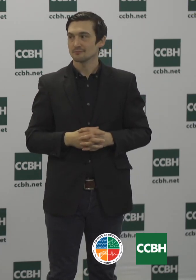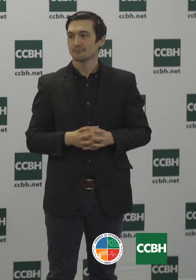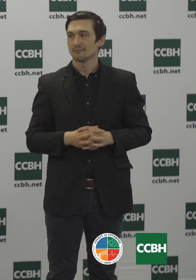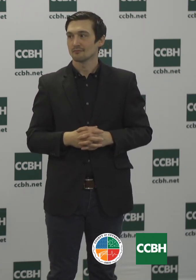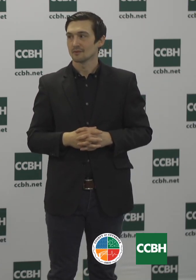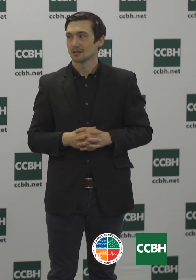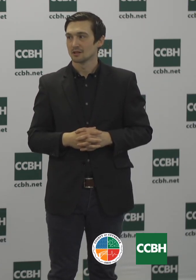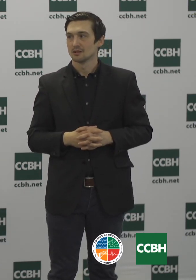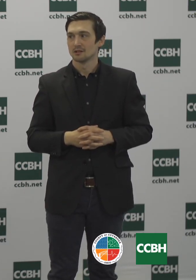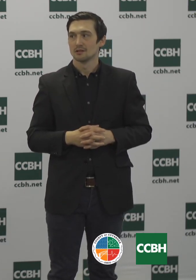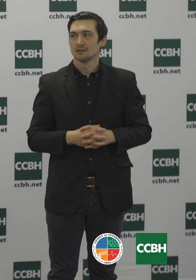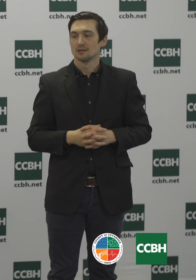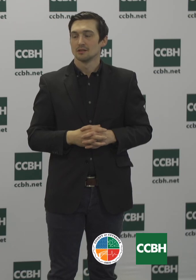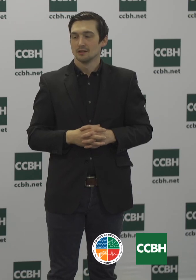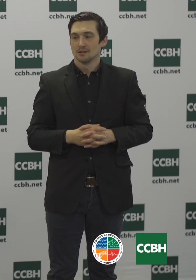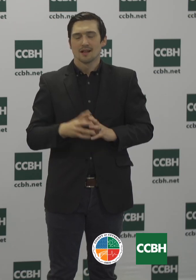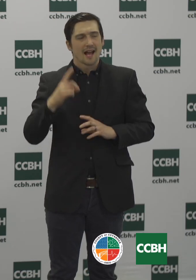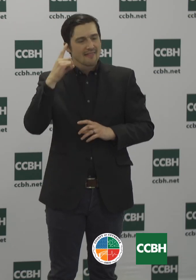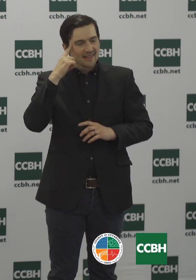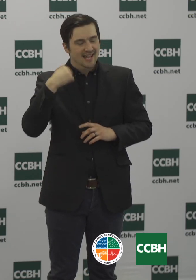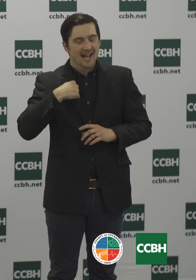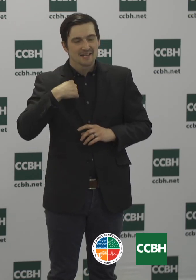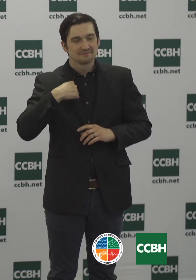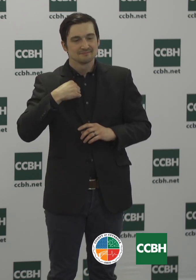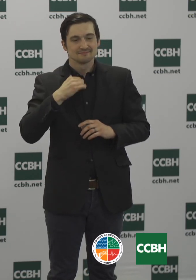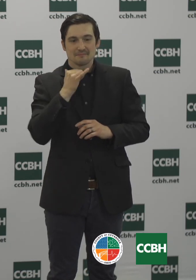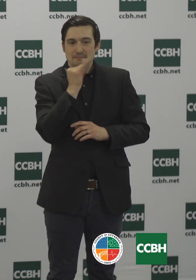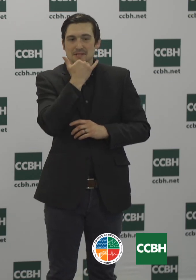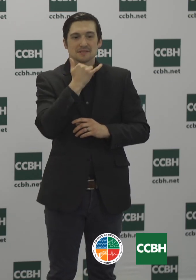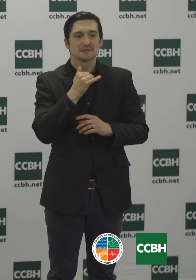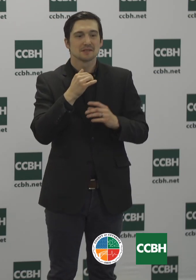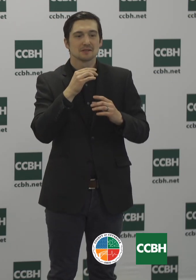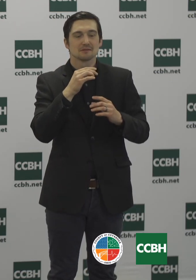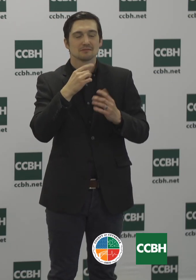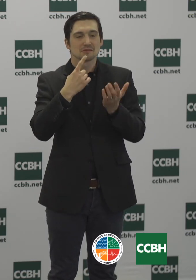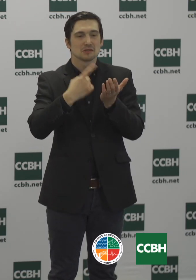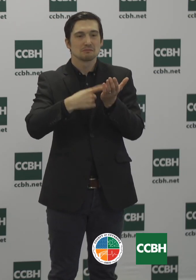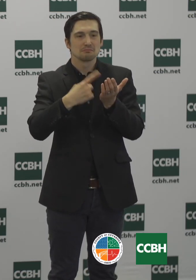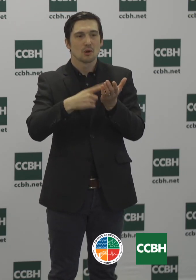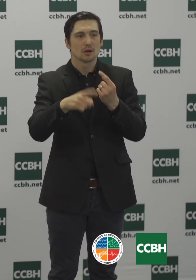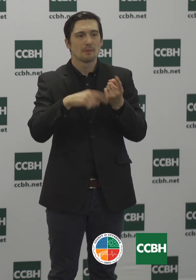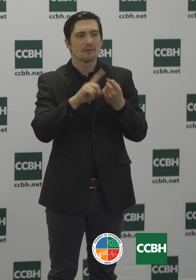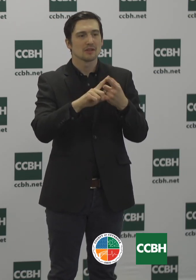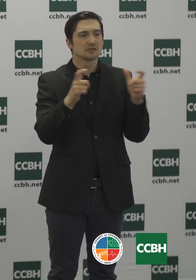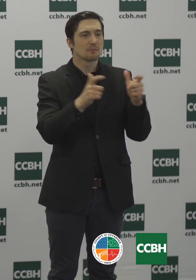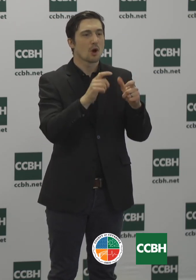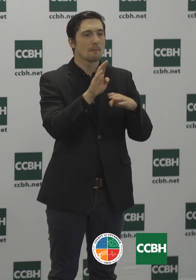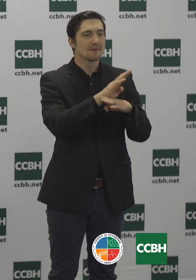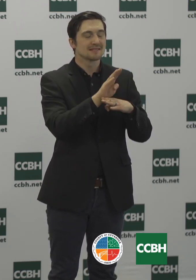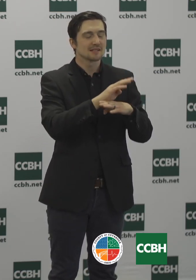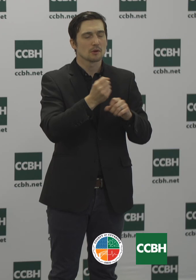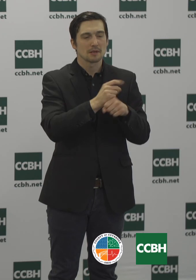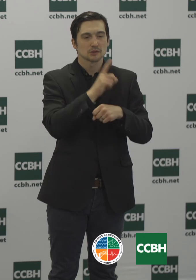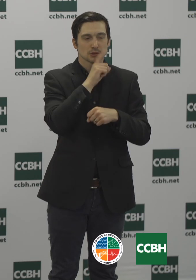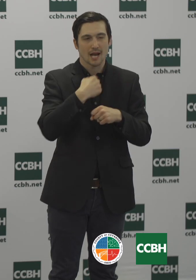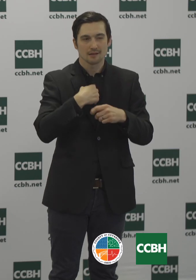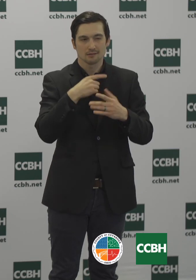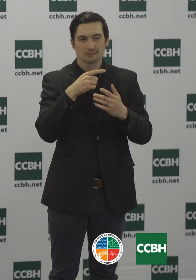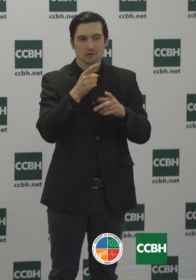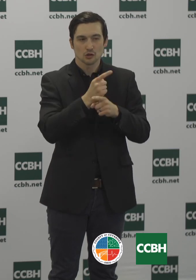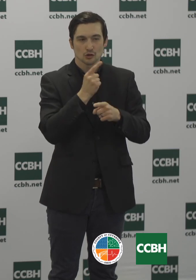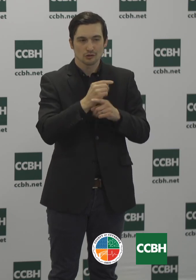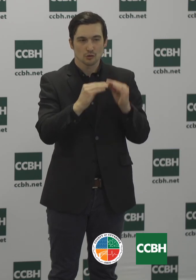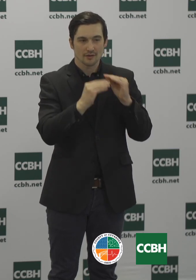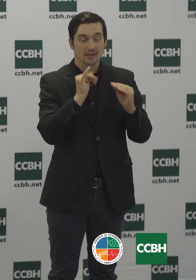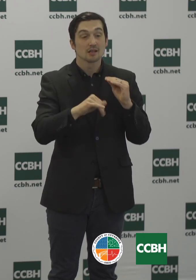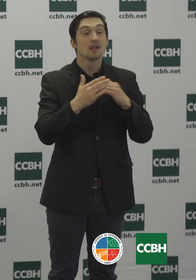Not so much a closing comment. I think I misspoke when I was talking about the numbers for the small business, so I just want to make sure that's corrected. The